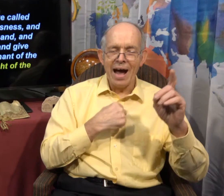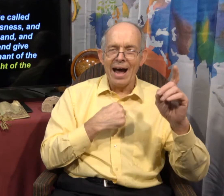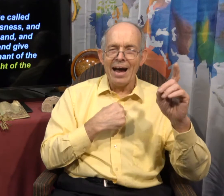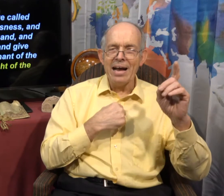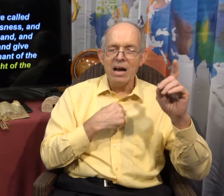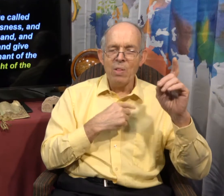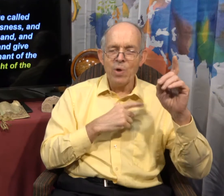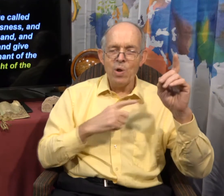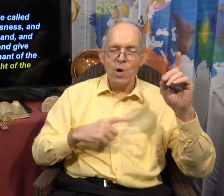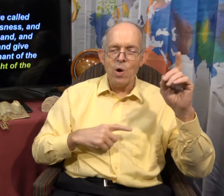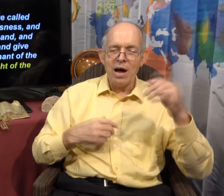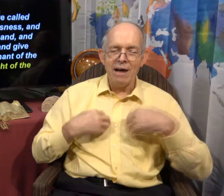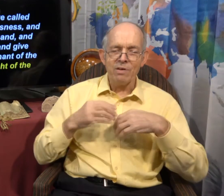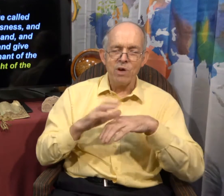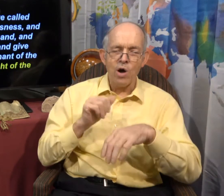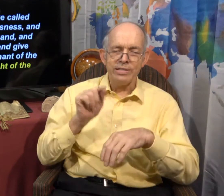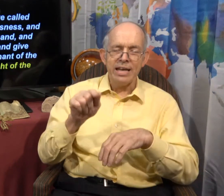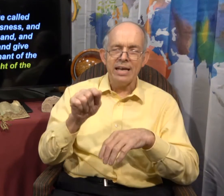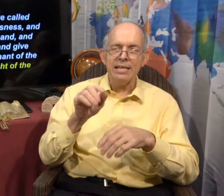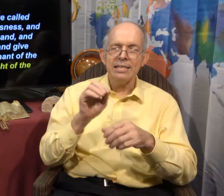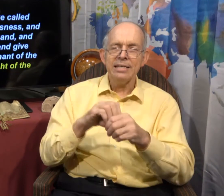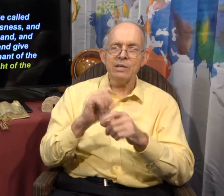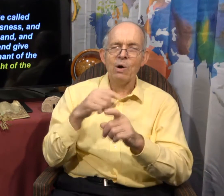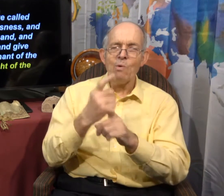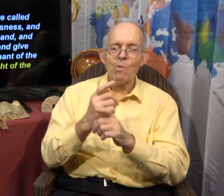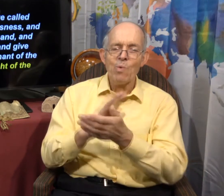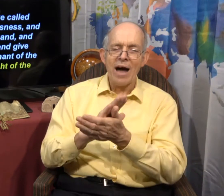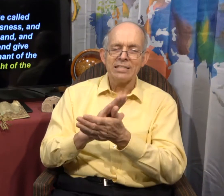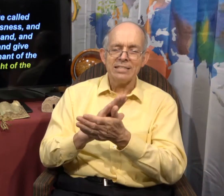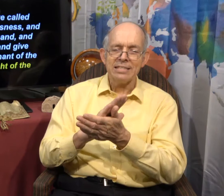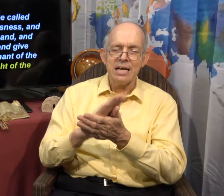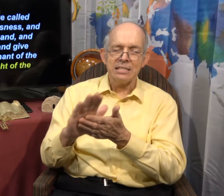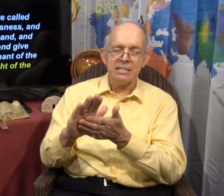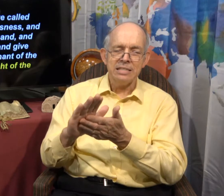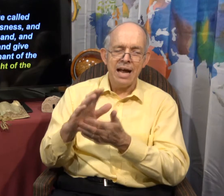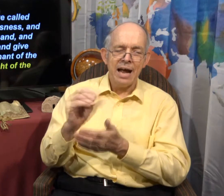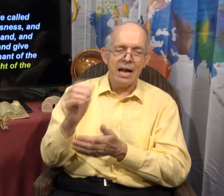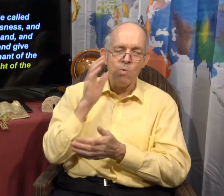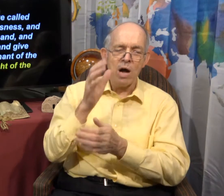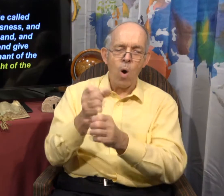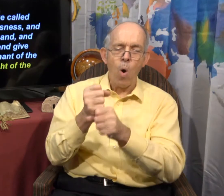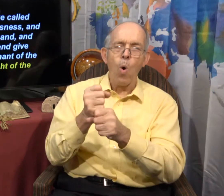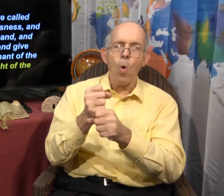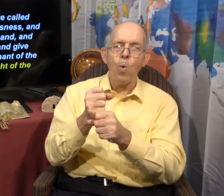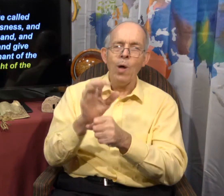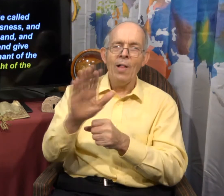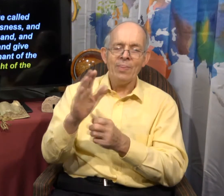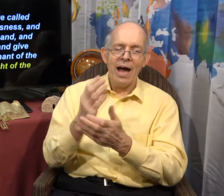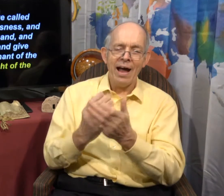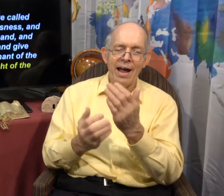I, the Lord, have called thee in righteousness, and will hold thy